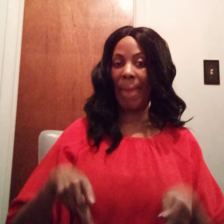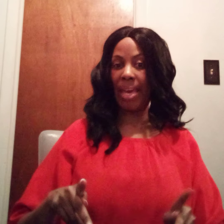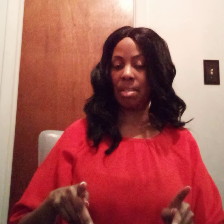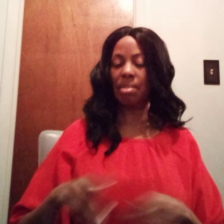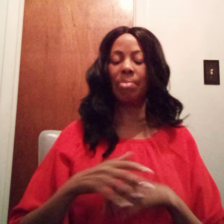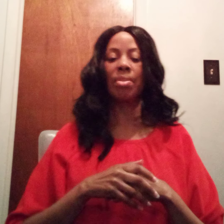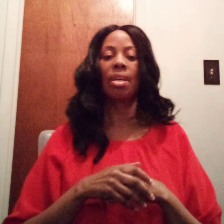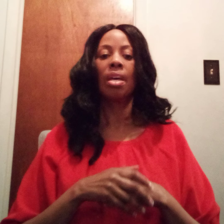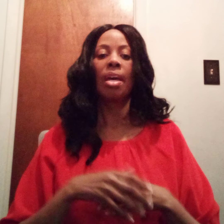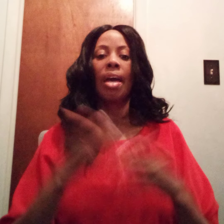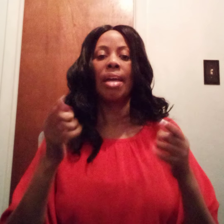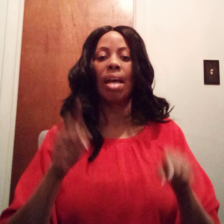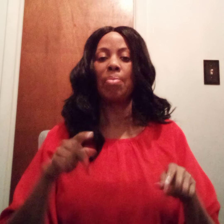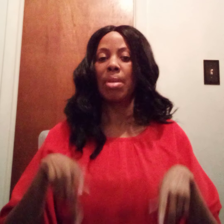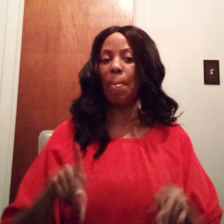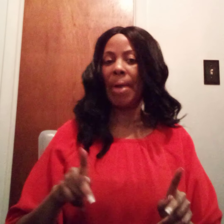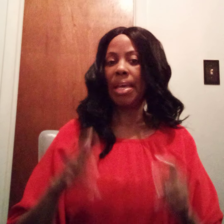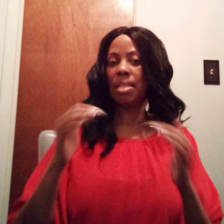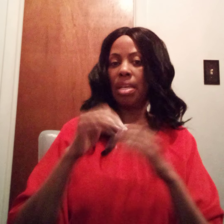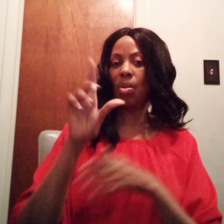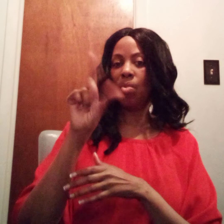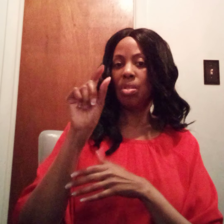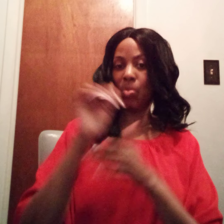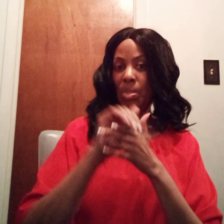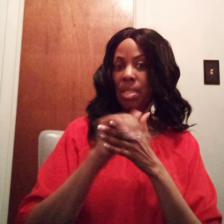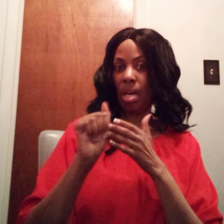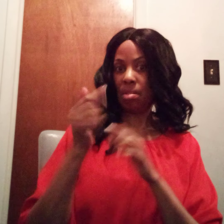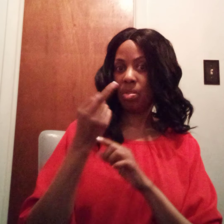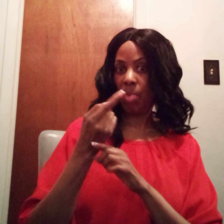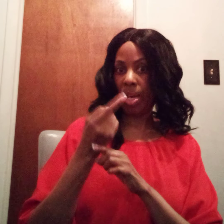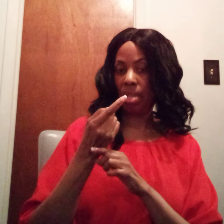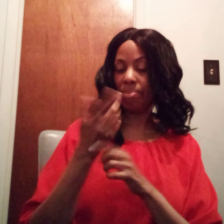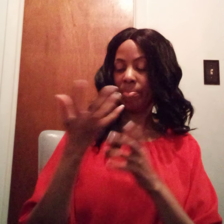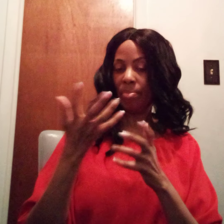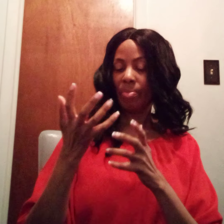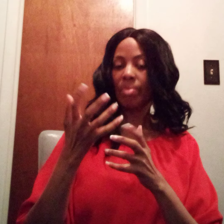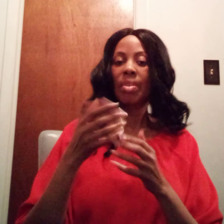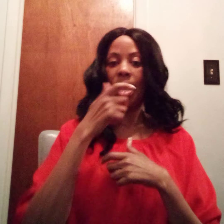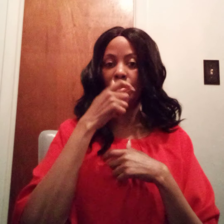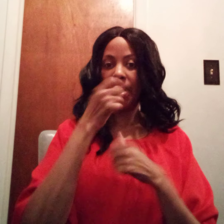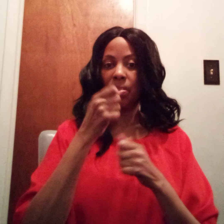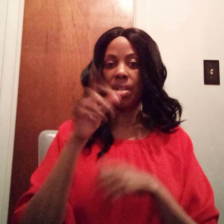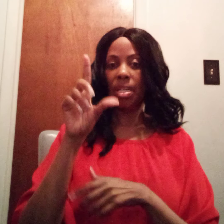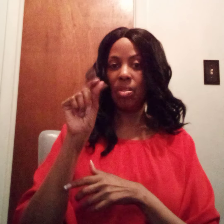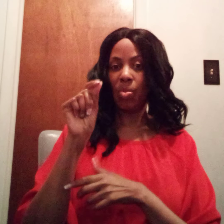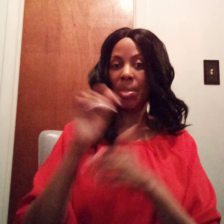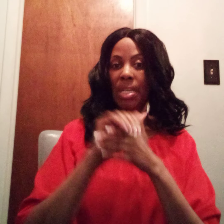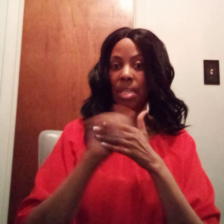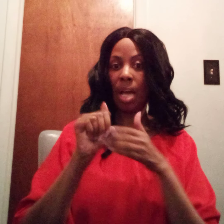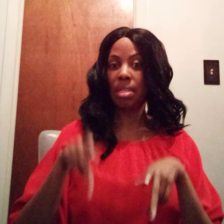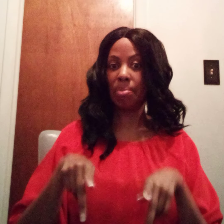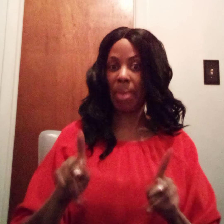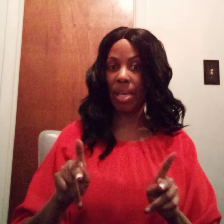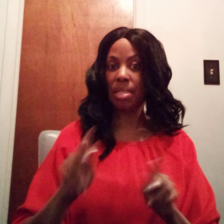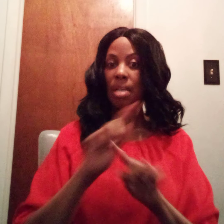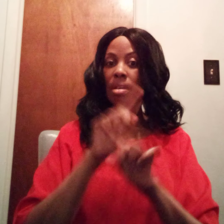about $20, and that is about how much I spend on my pants. So I'm interested in a $20 pair of pants, but it's even better. There's a